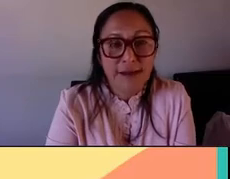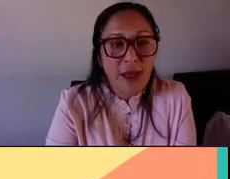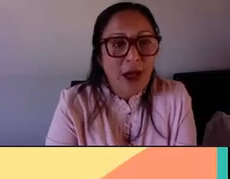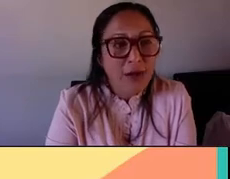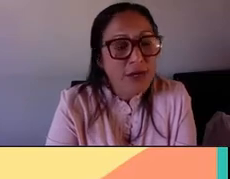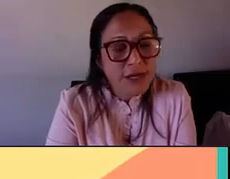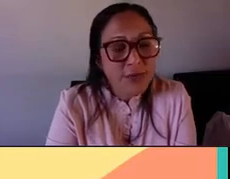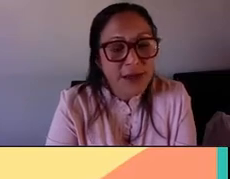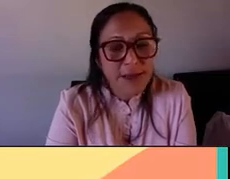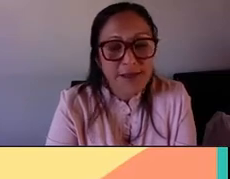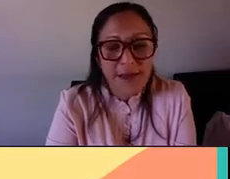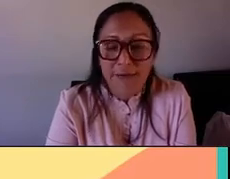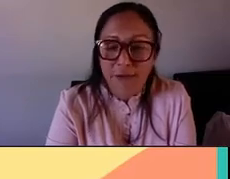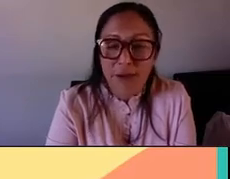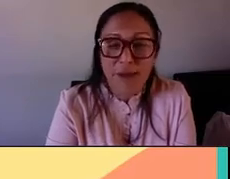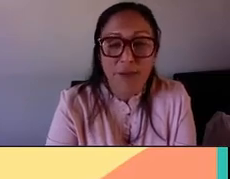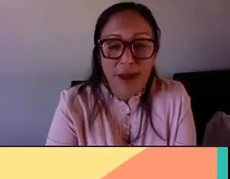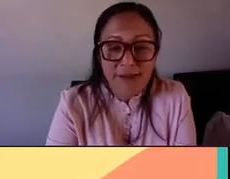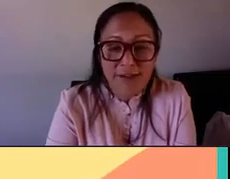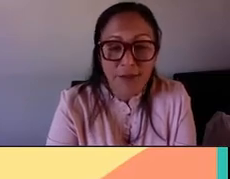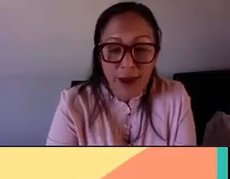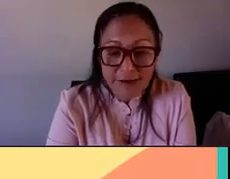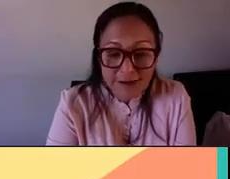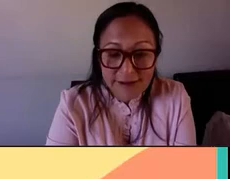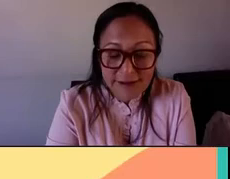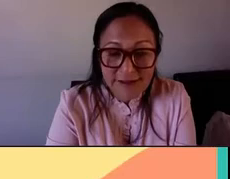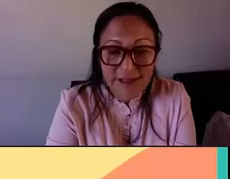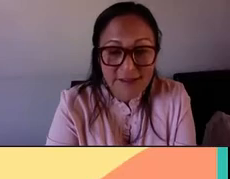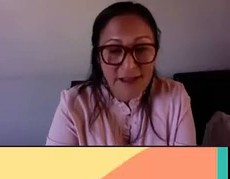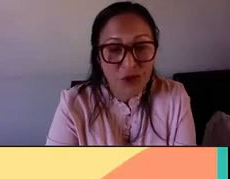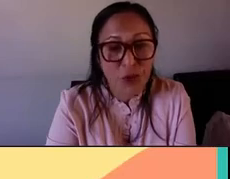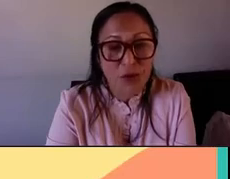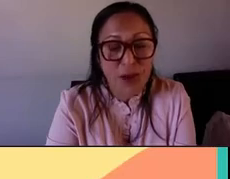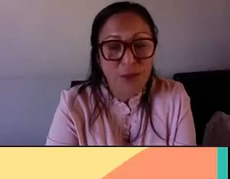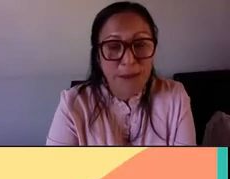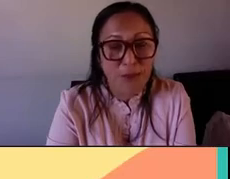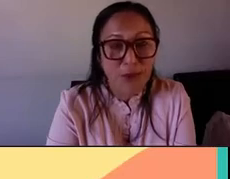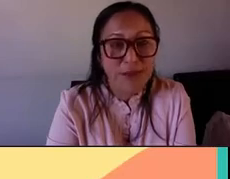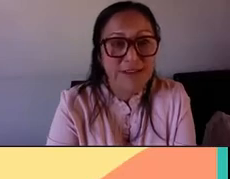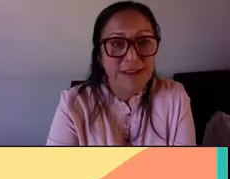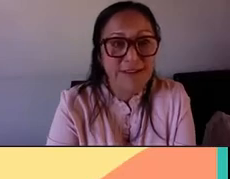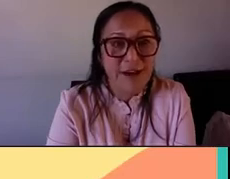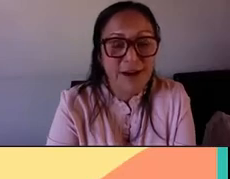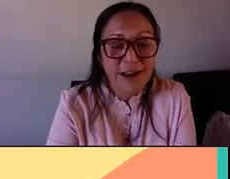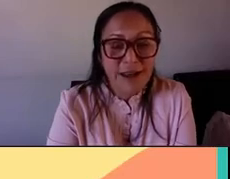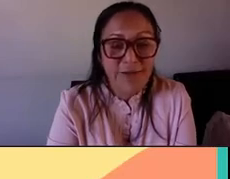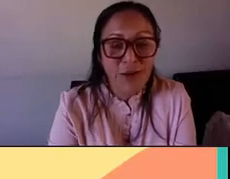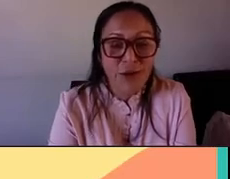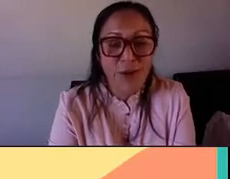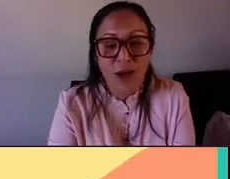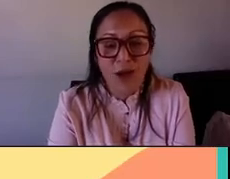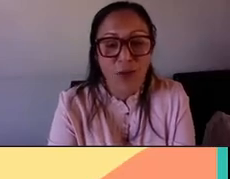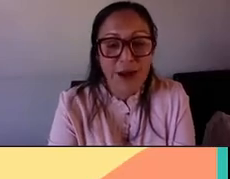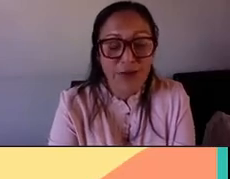signs. I really recommend that everyone be ready to practice because that's how you'll walk away remembering what these signs are. If you